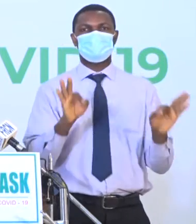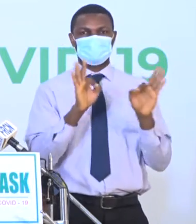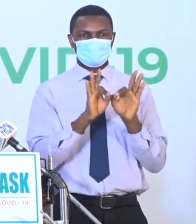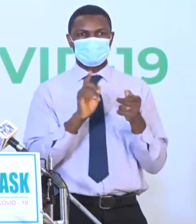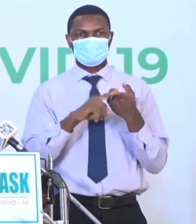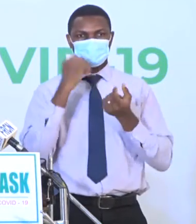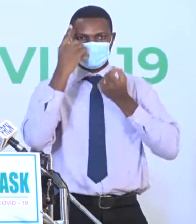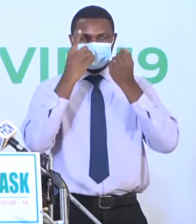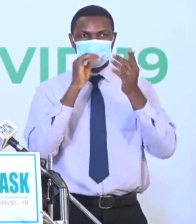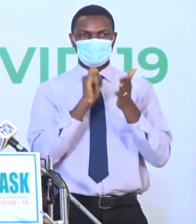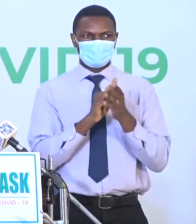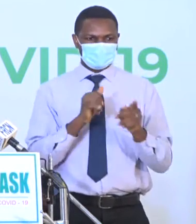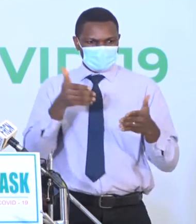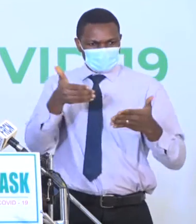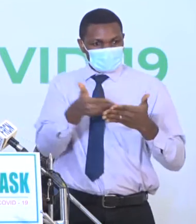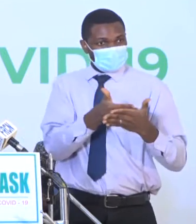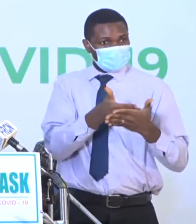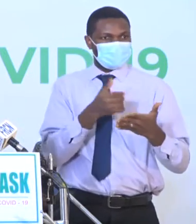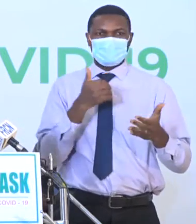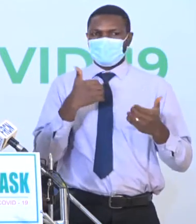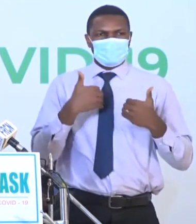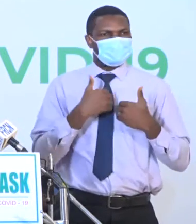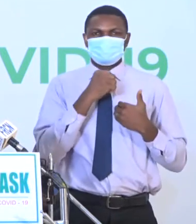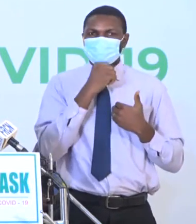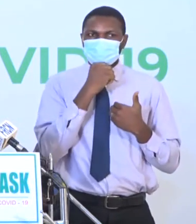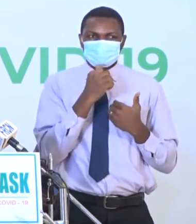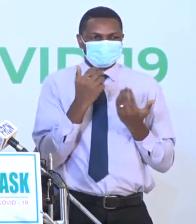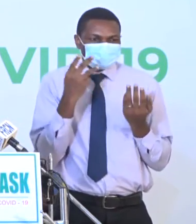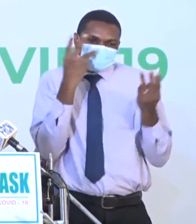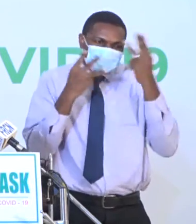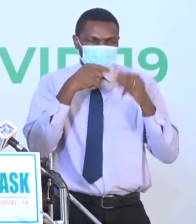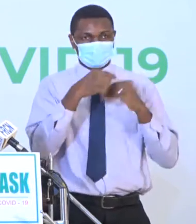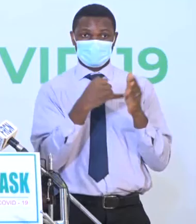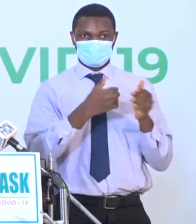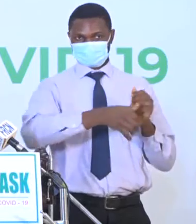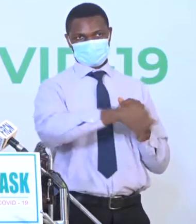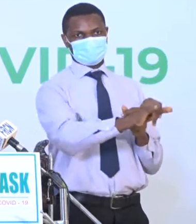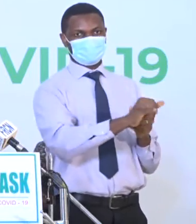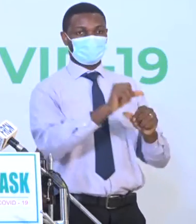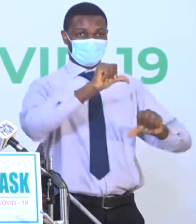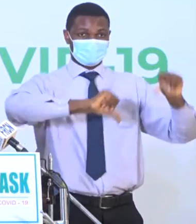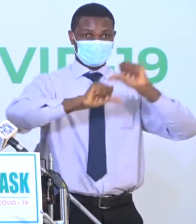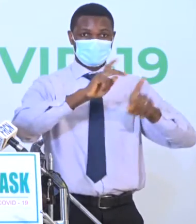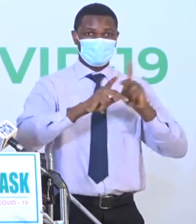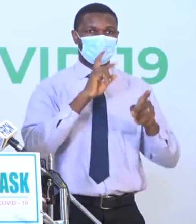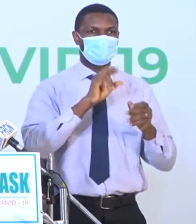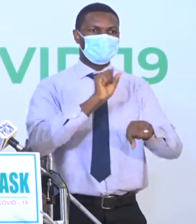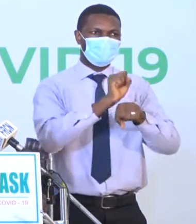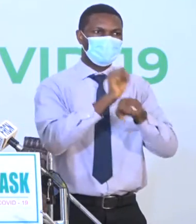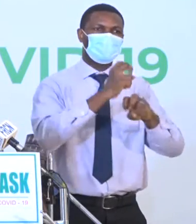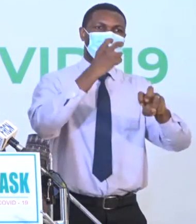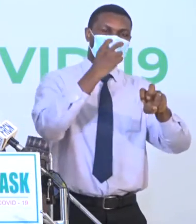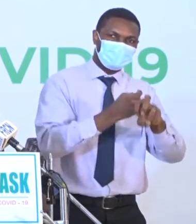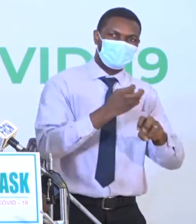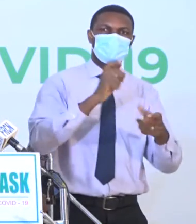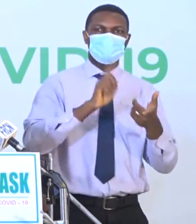been classified as a variant of concern. Researchers and scientists are still working hard to understand if this